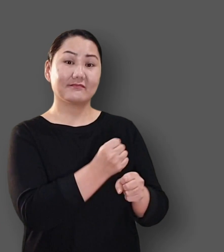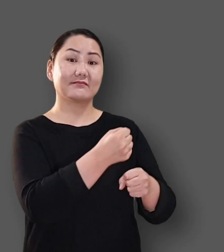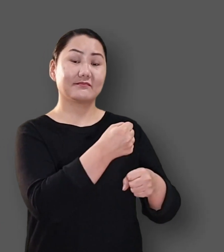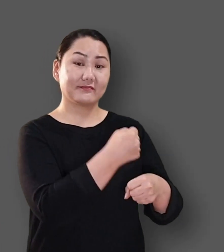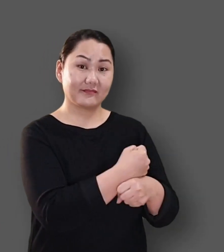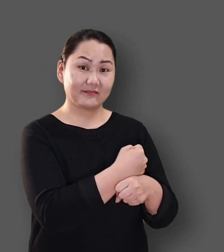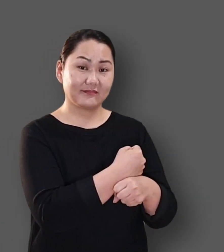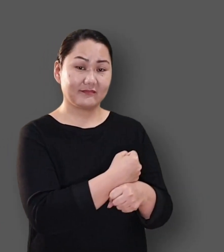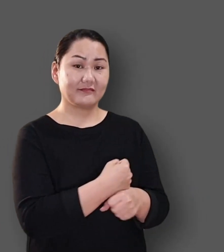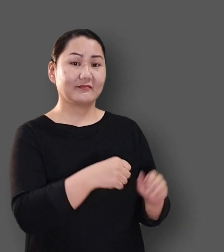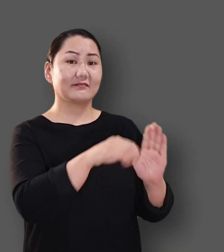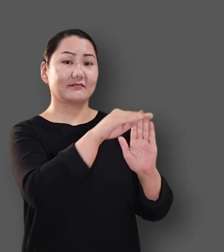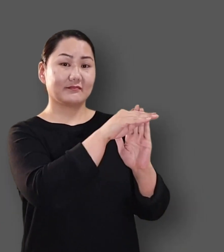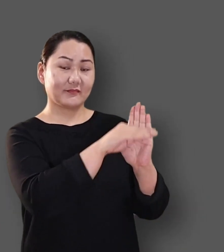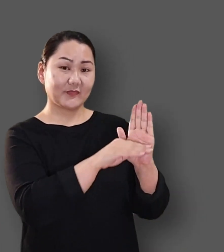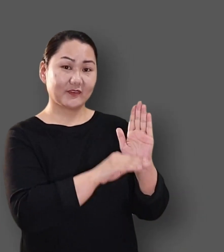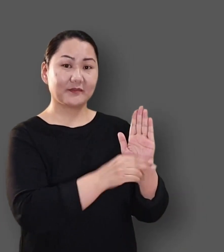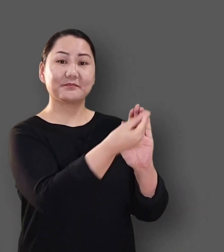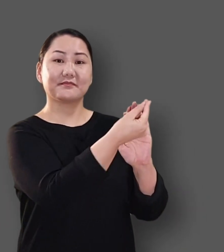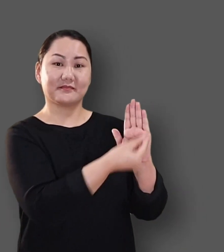Co-creation in program design.